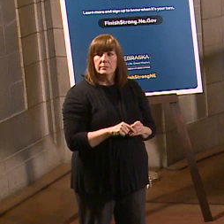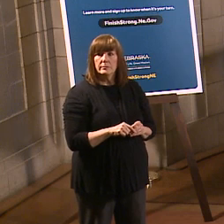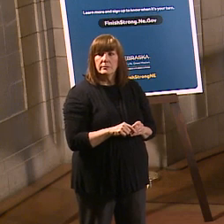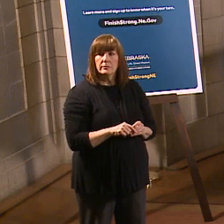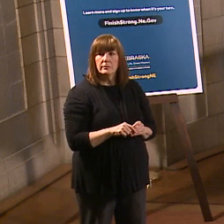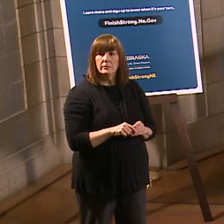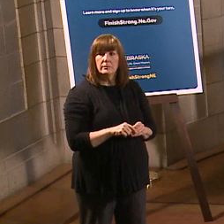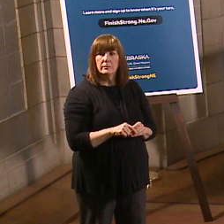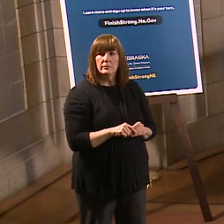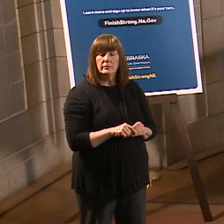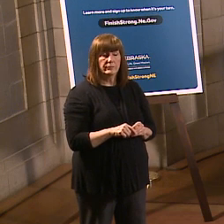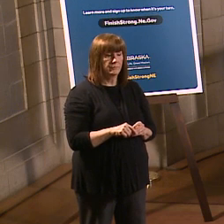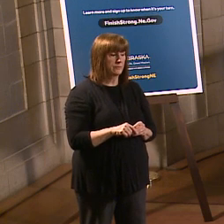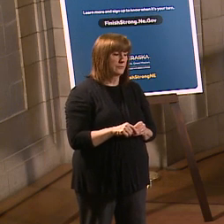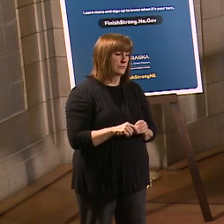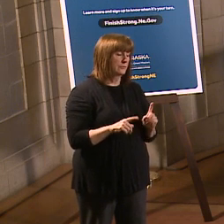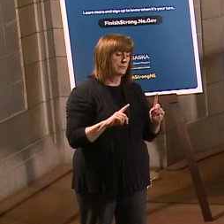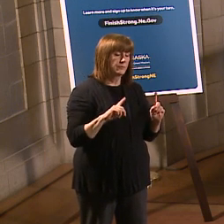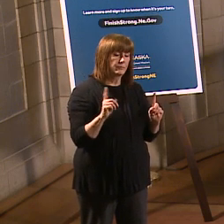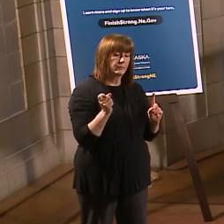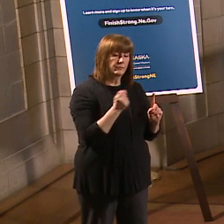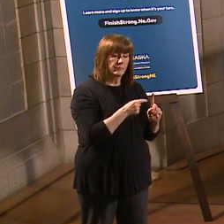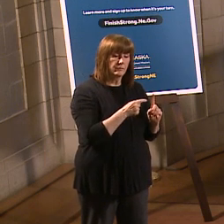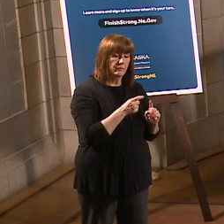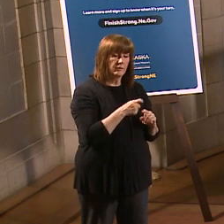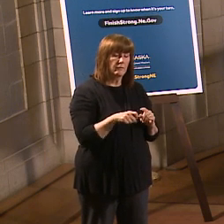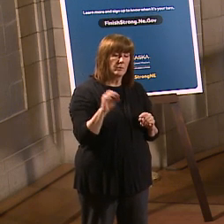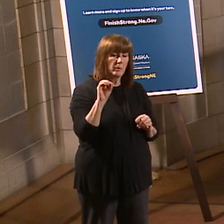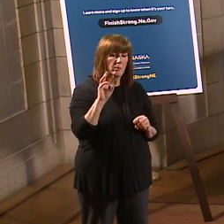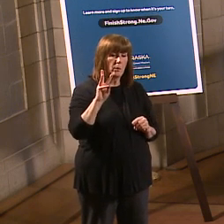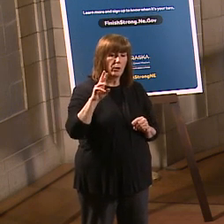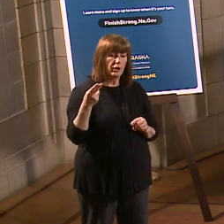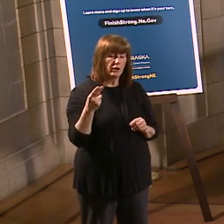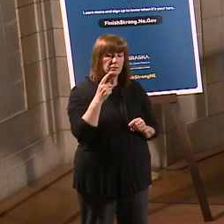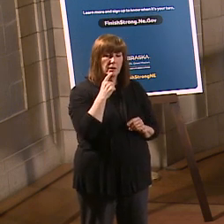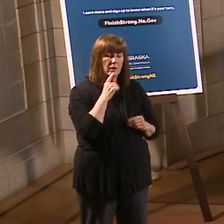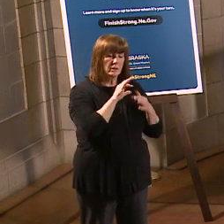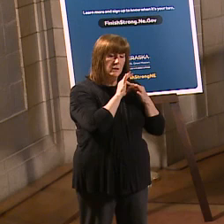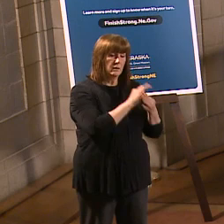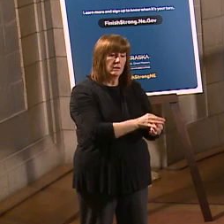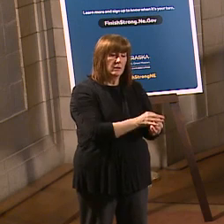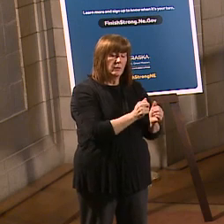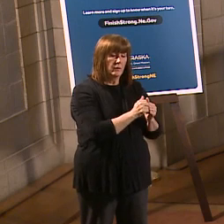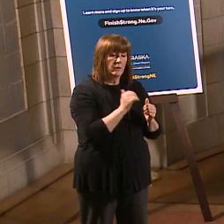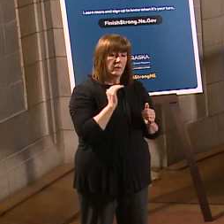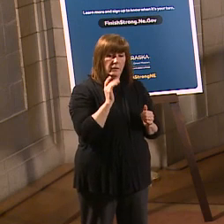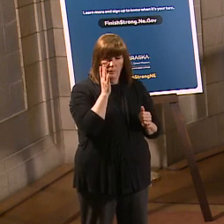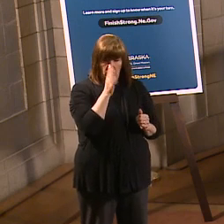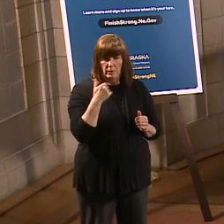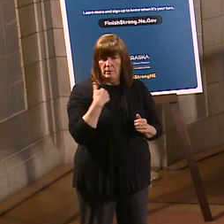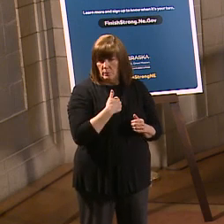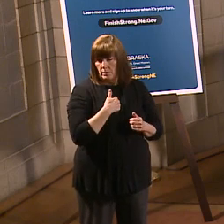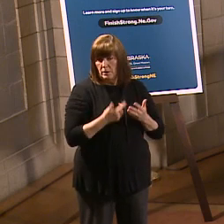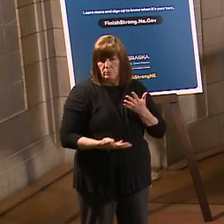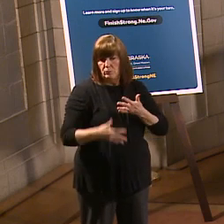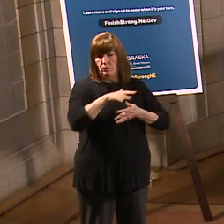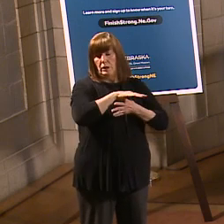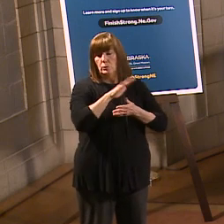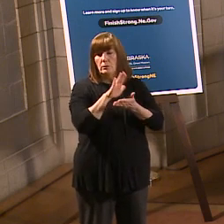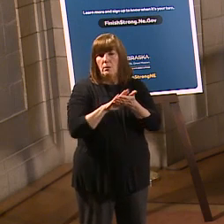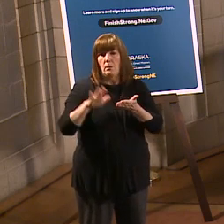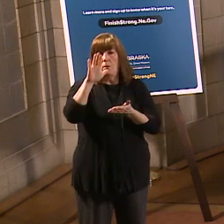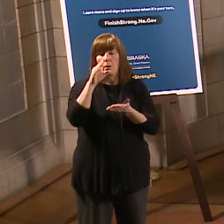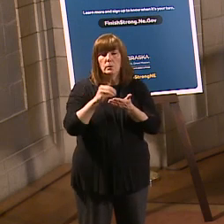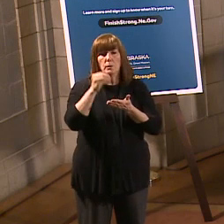they still spread coronavirus. So Julie Anderson of the World Herald wants to know with regard to, are we going to prioritize college students to be